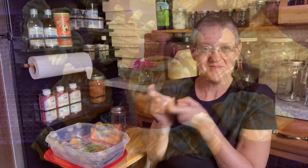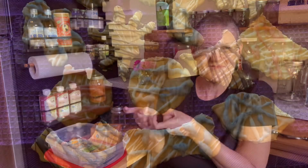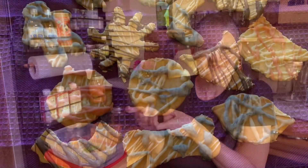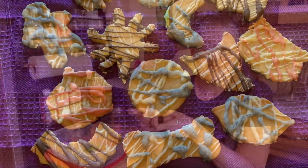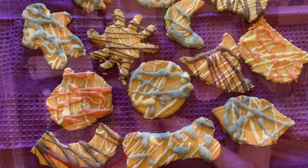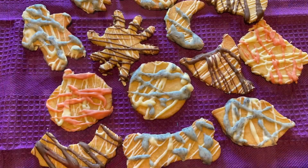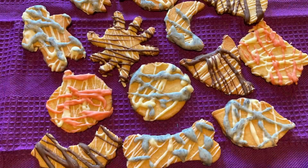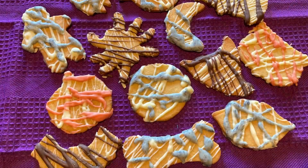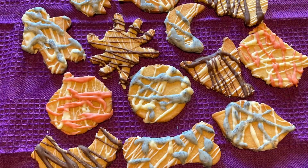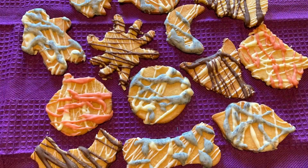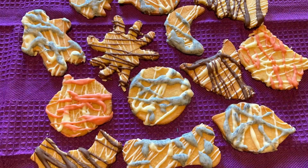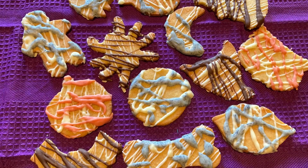Day.